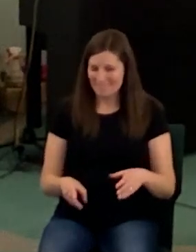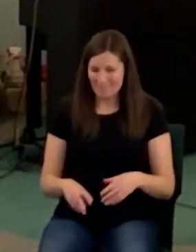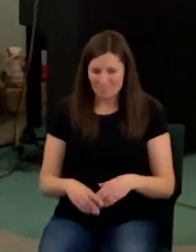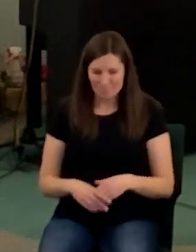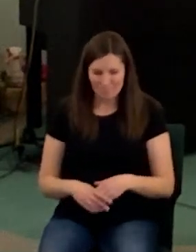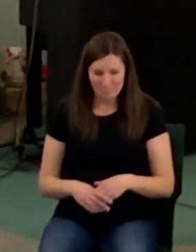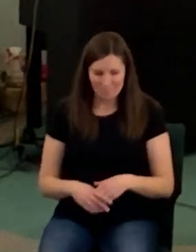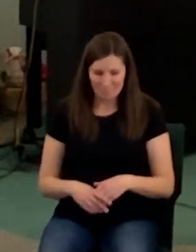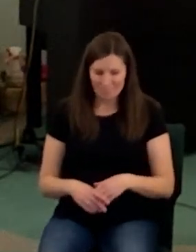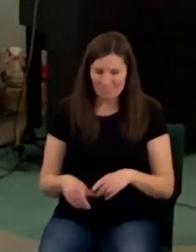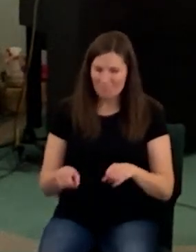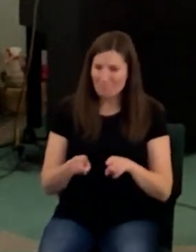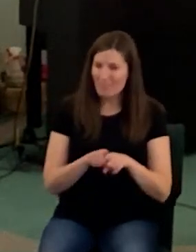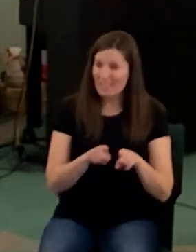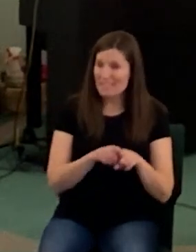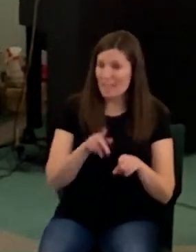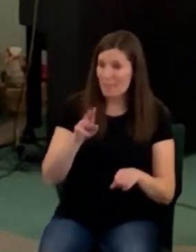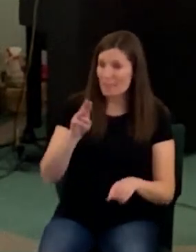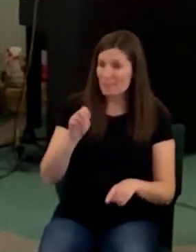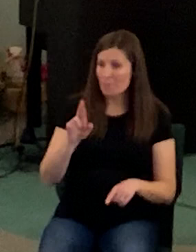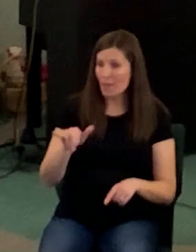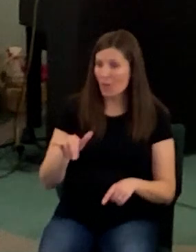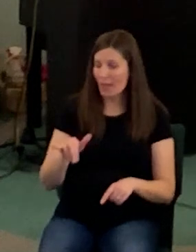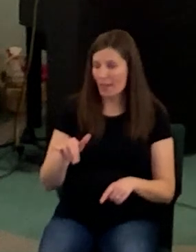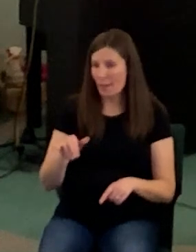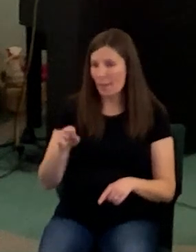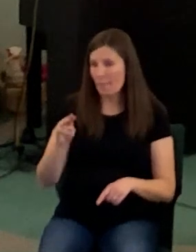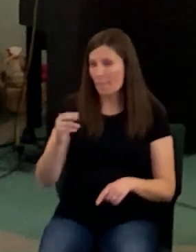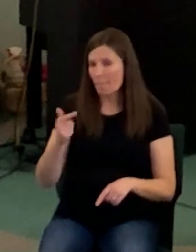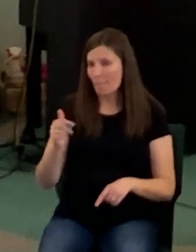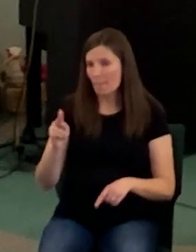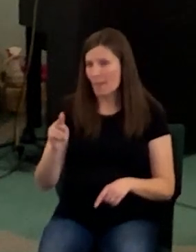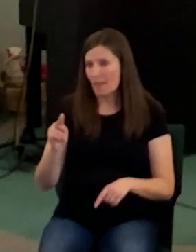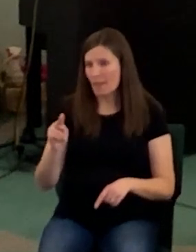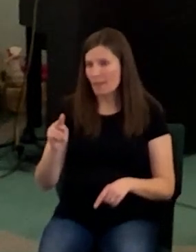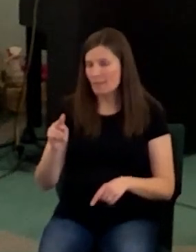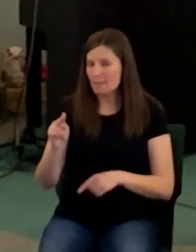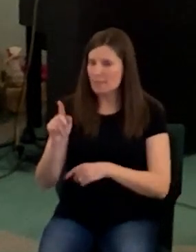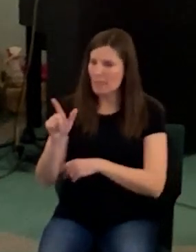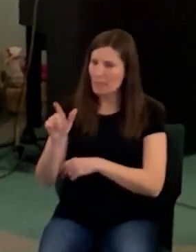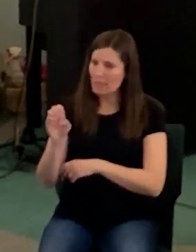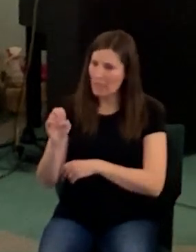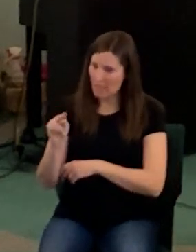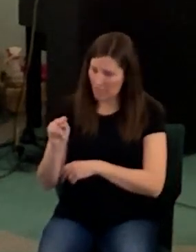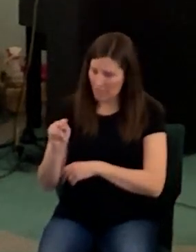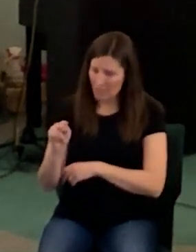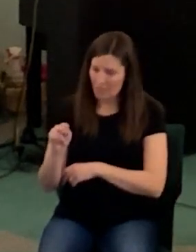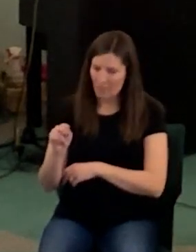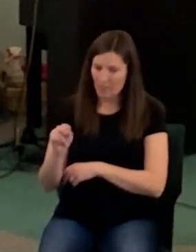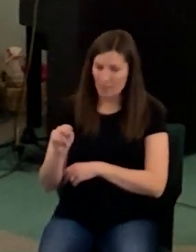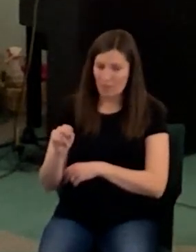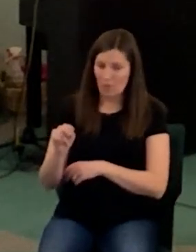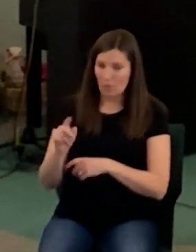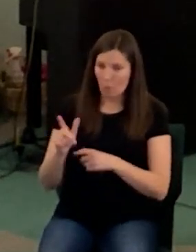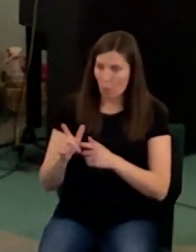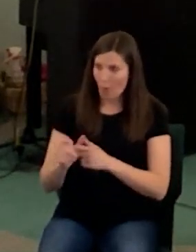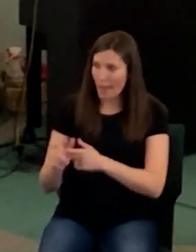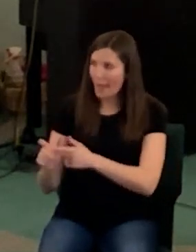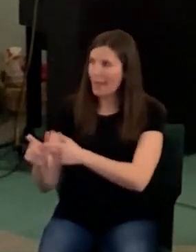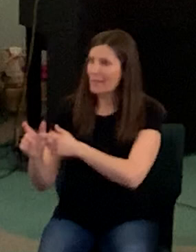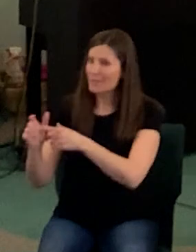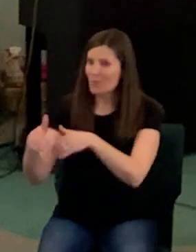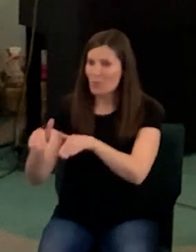Magdalene got there. She looked in. John got there. He looked in. But it says Peter got there and he walked into the